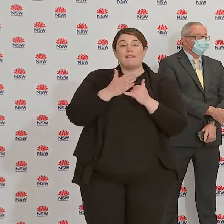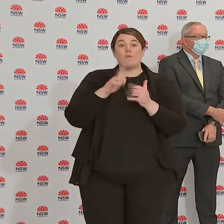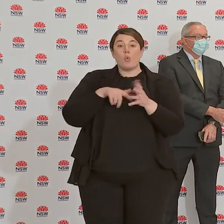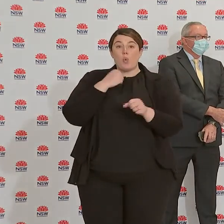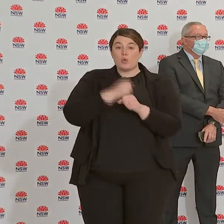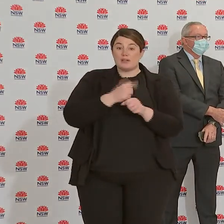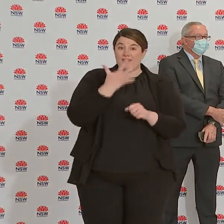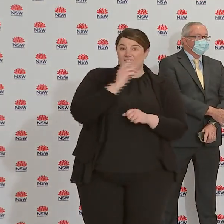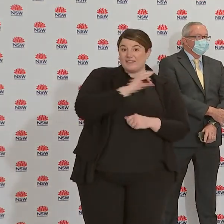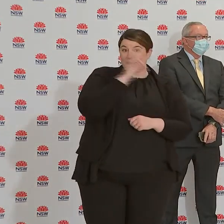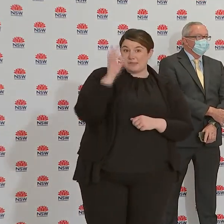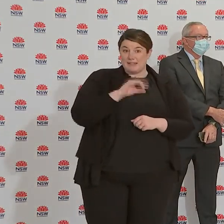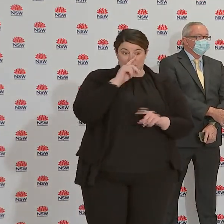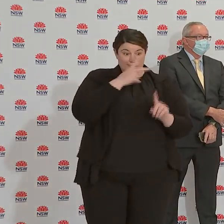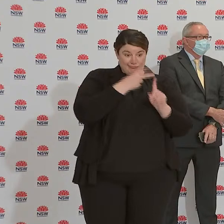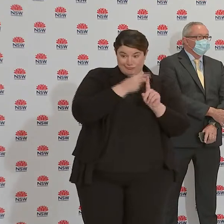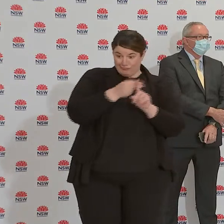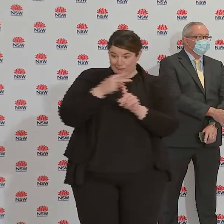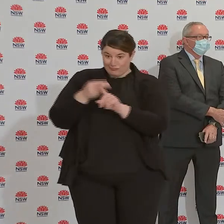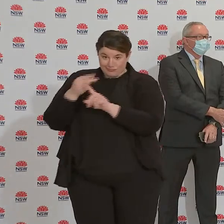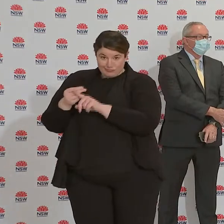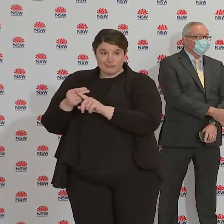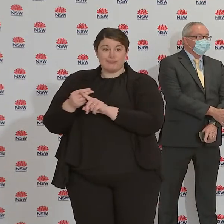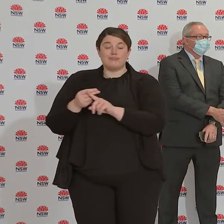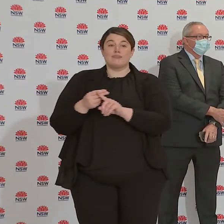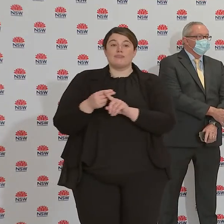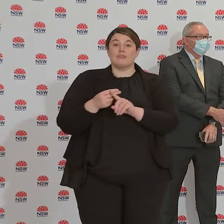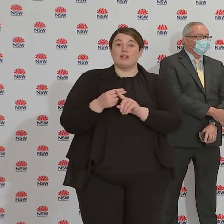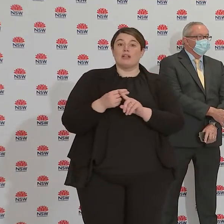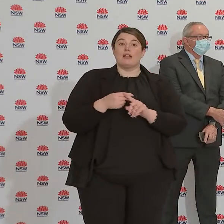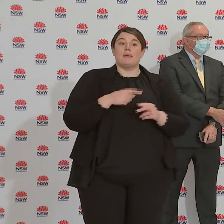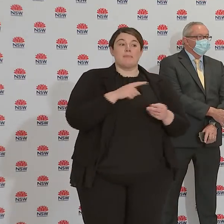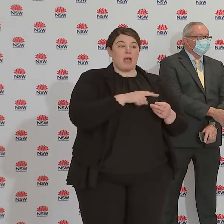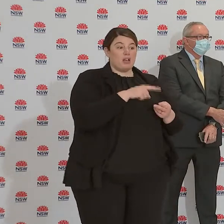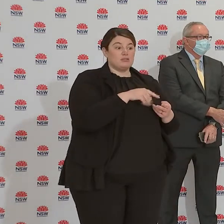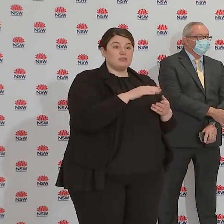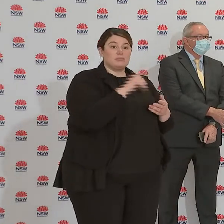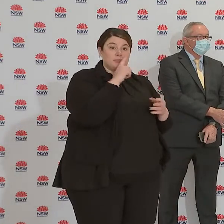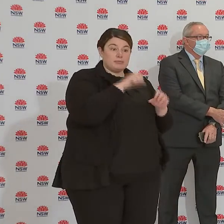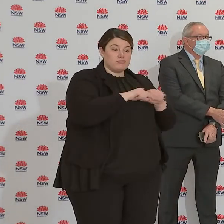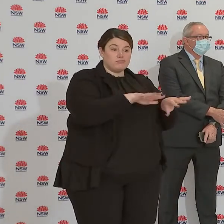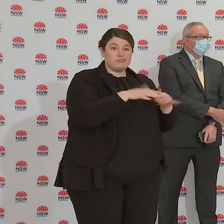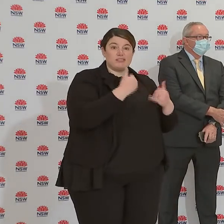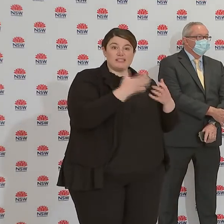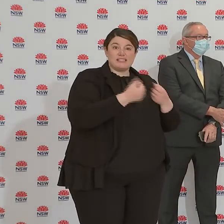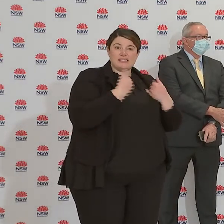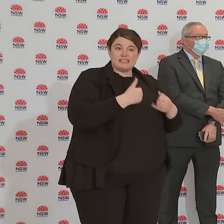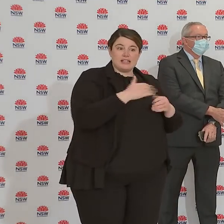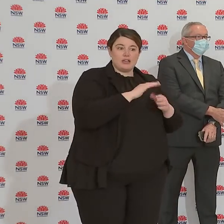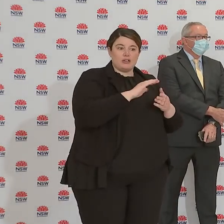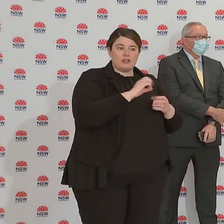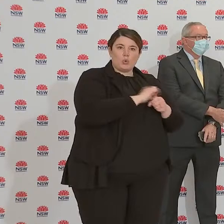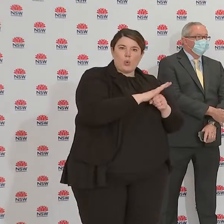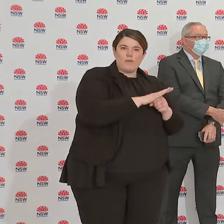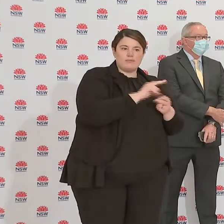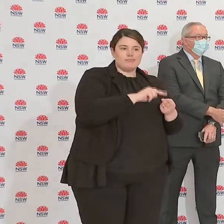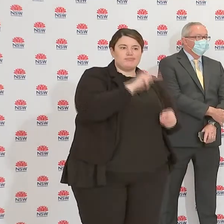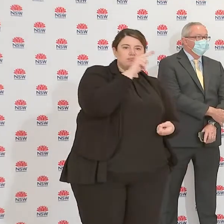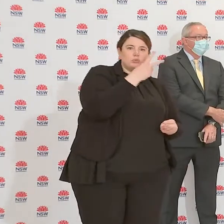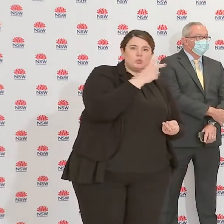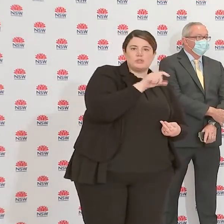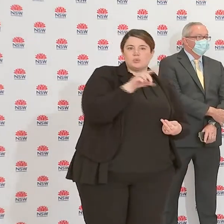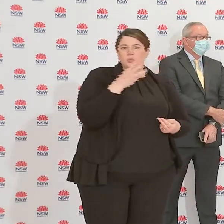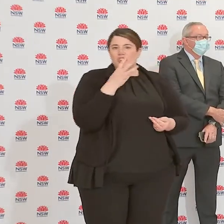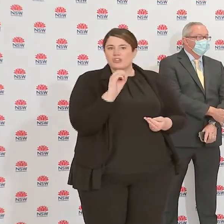of vaccination, but our community cases were still sitting around the that 20 to 30 mark, would your health advice